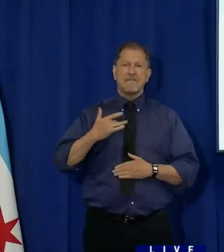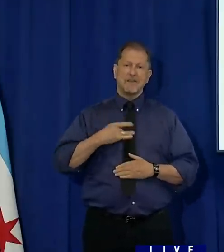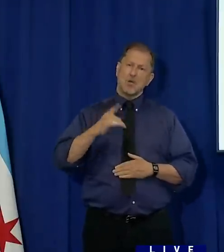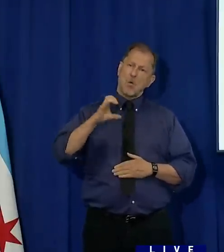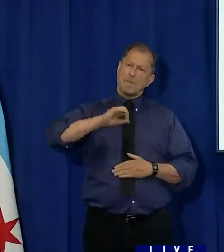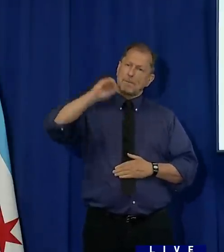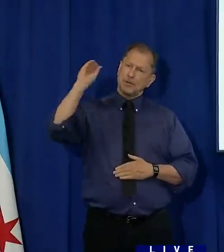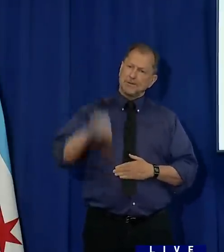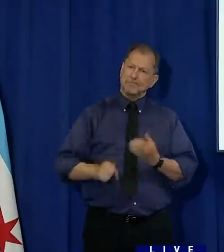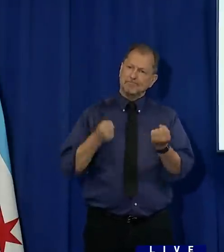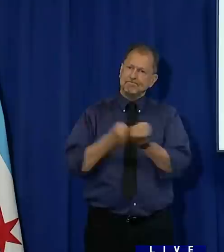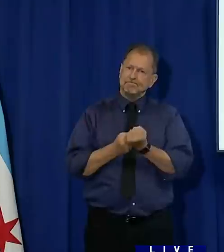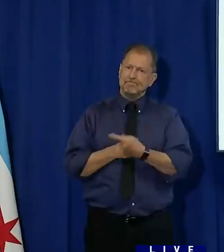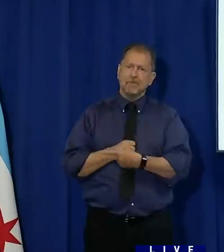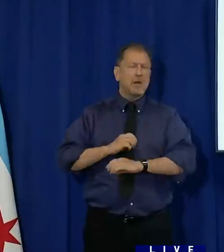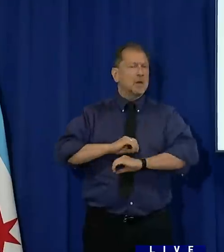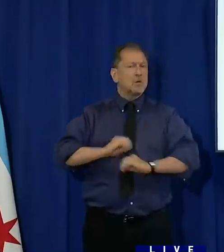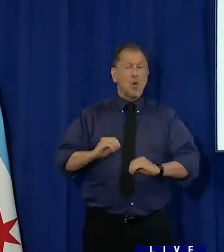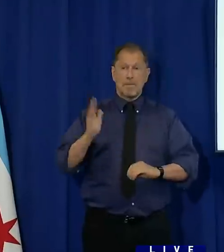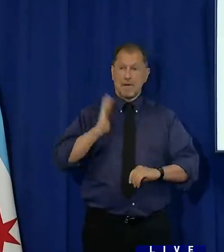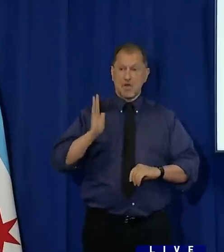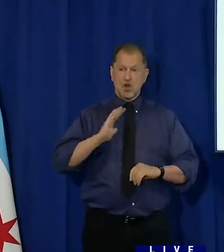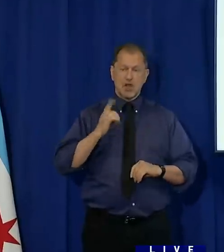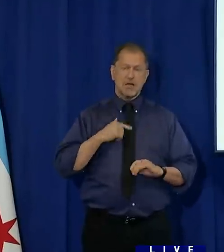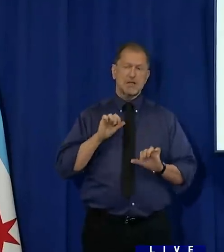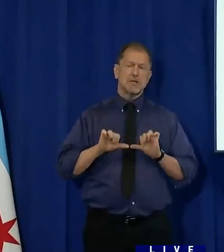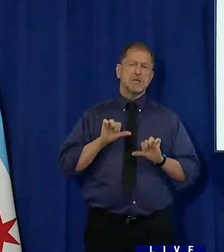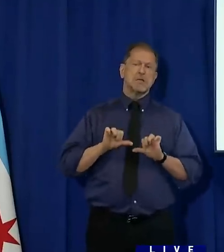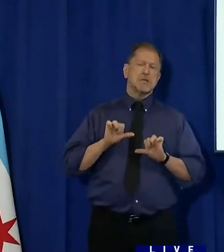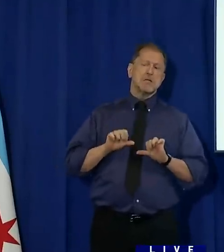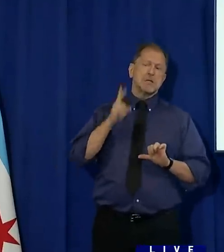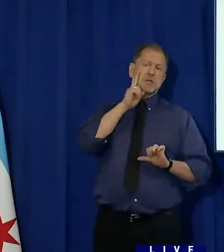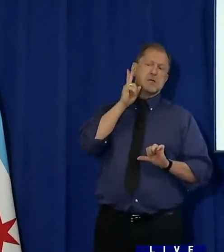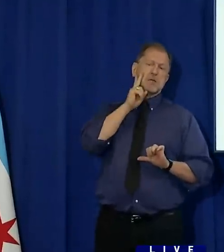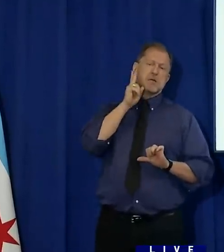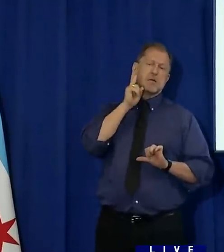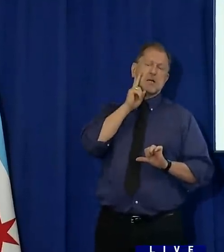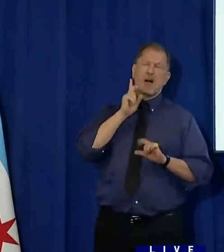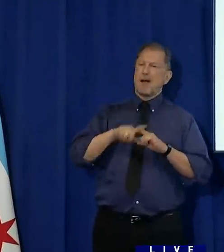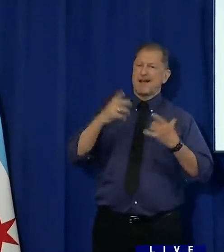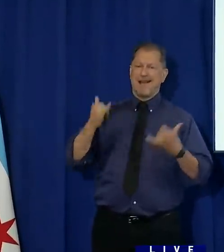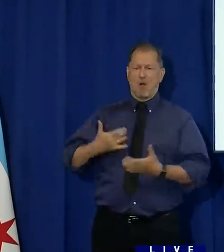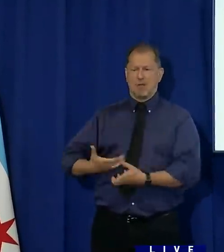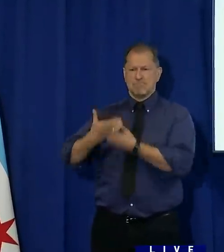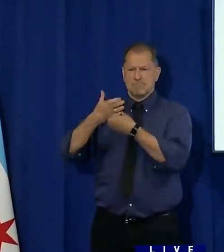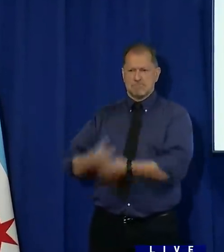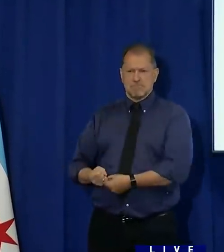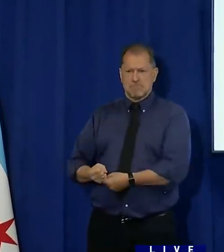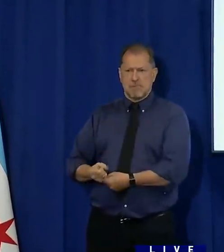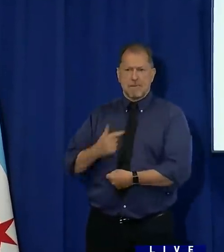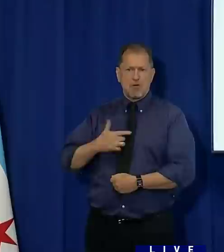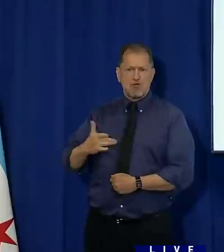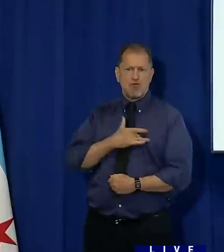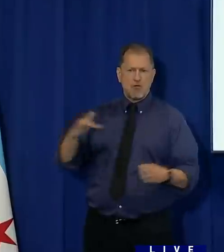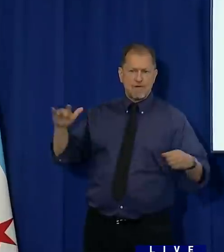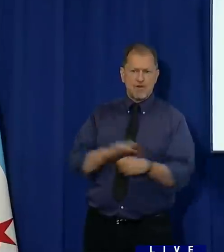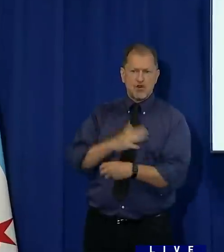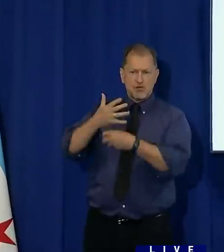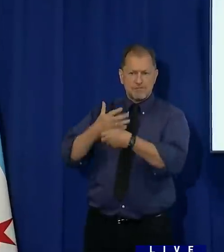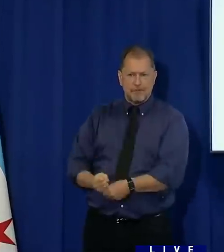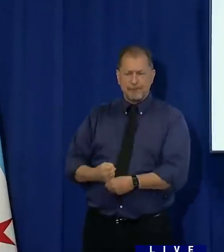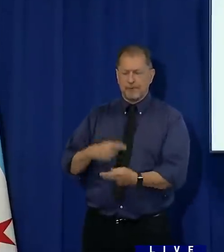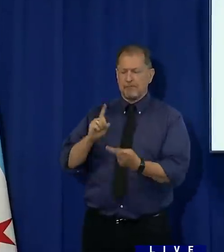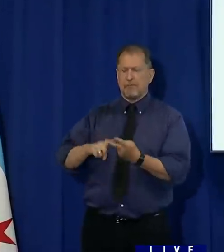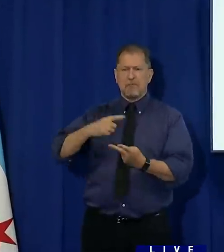any doubt in my heart, in my mind, and in my spirit